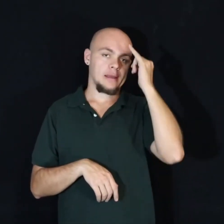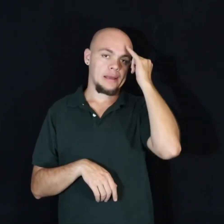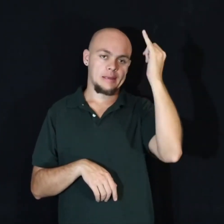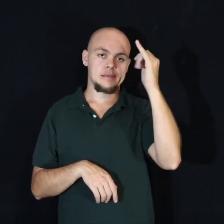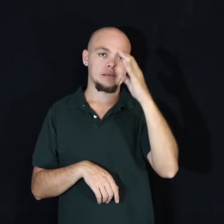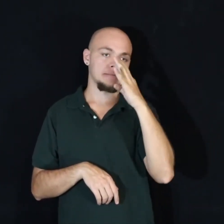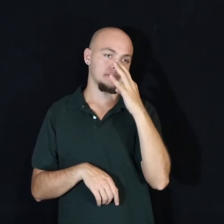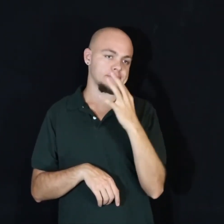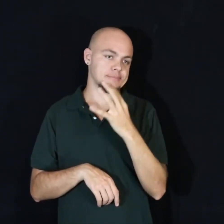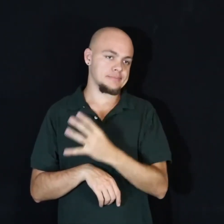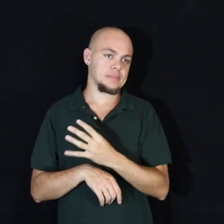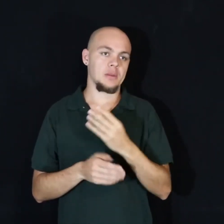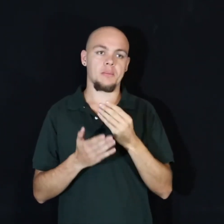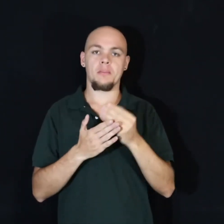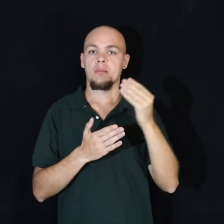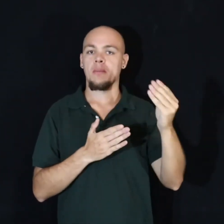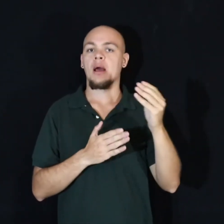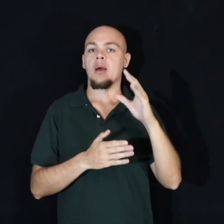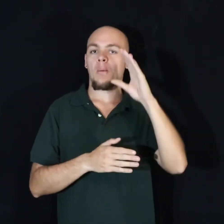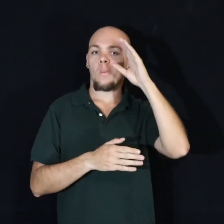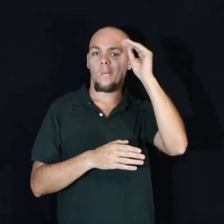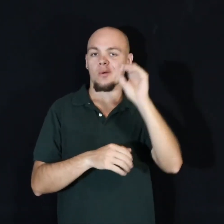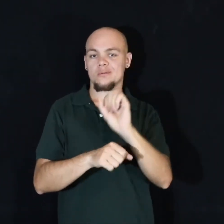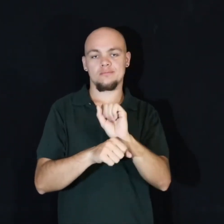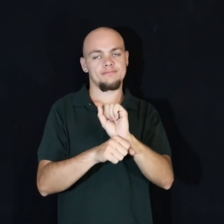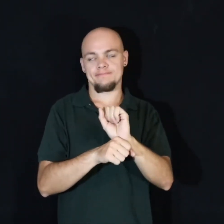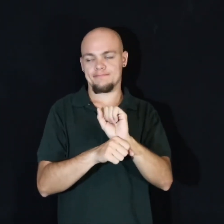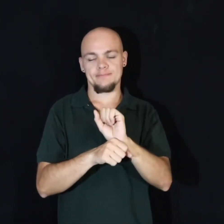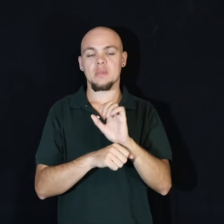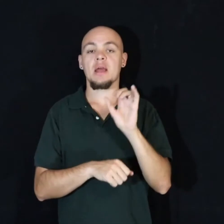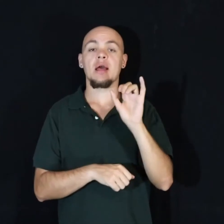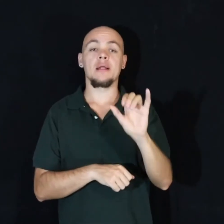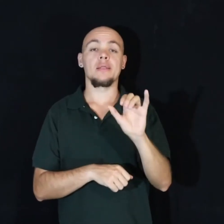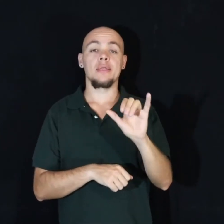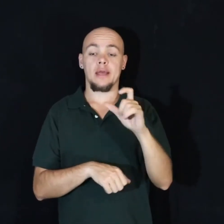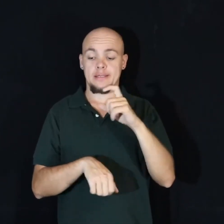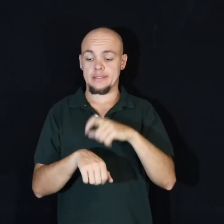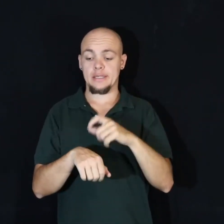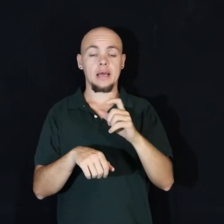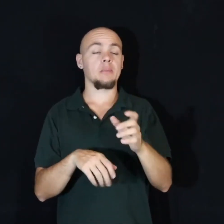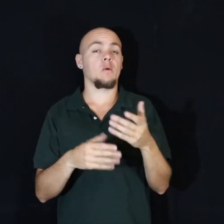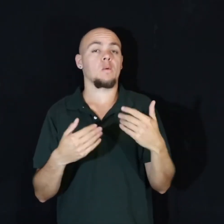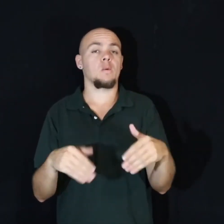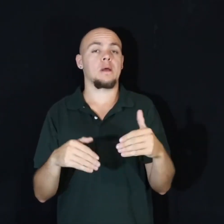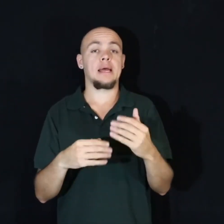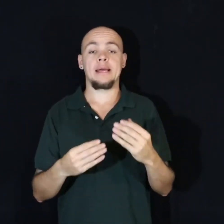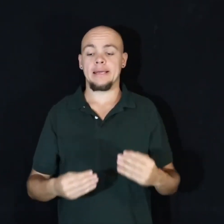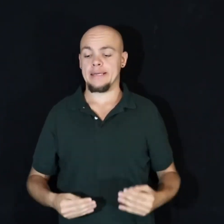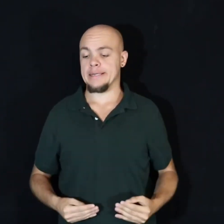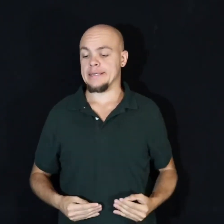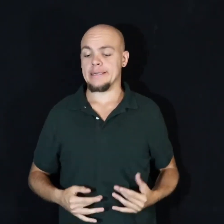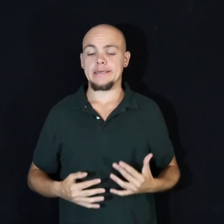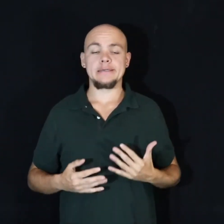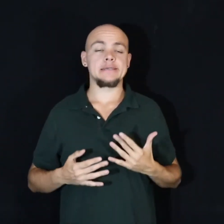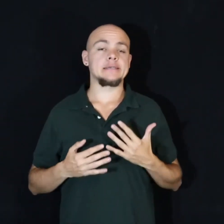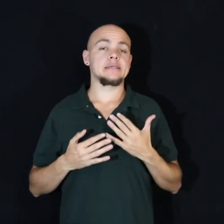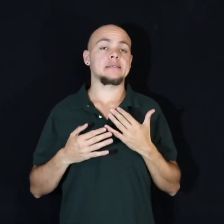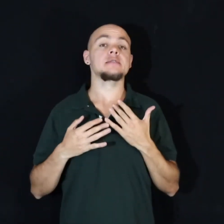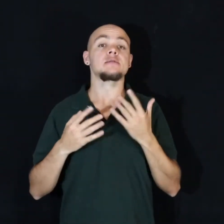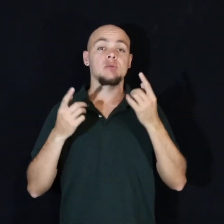the boys. At this dark and hopeless moment an inspiration burst upon him, nothing less